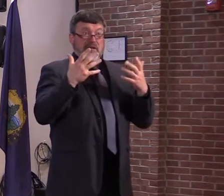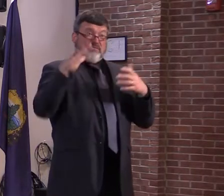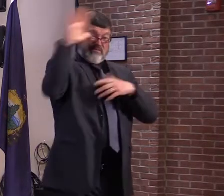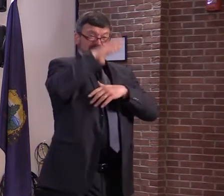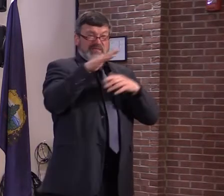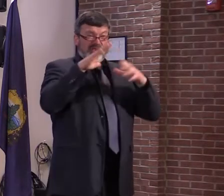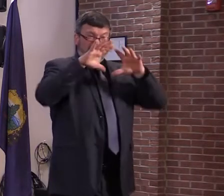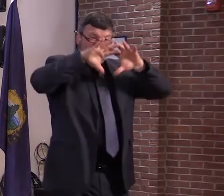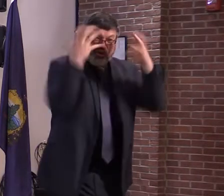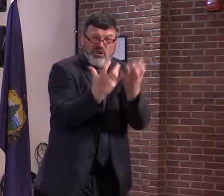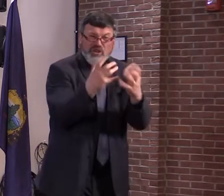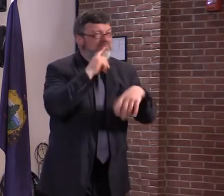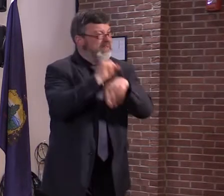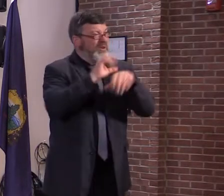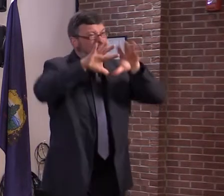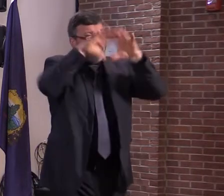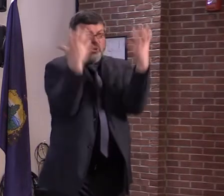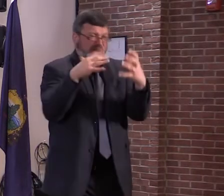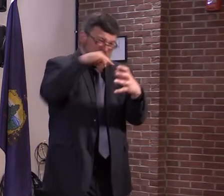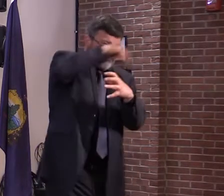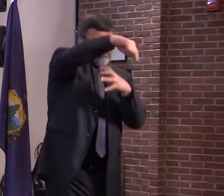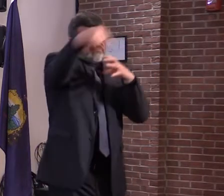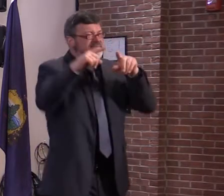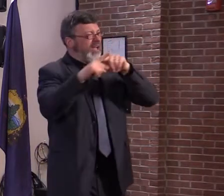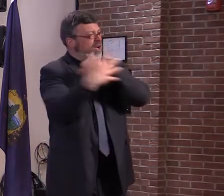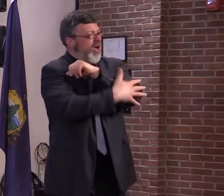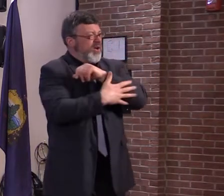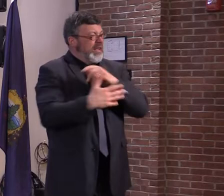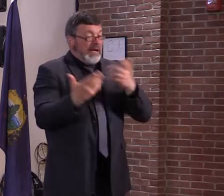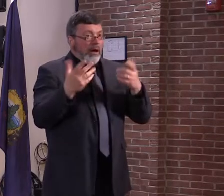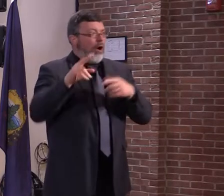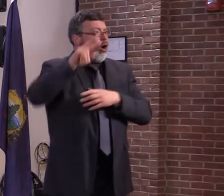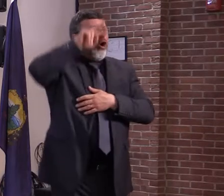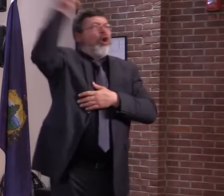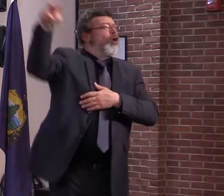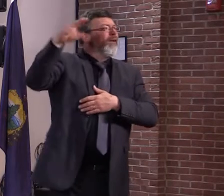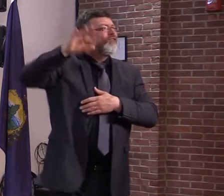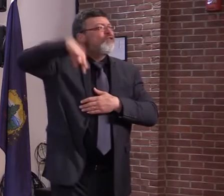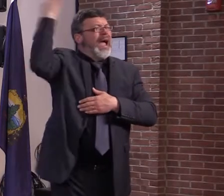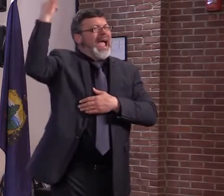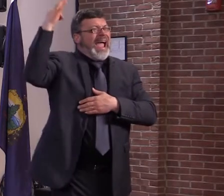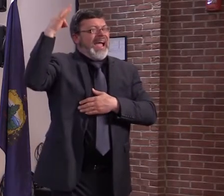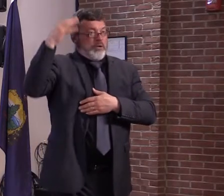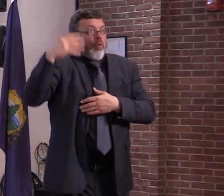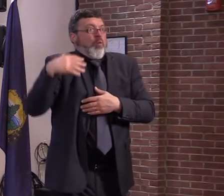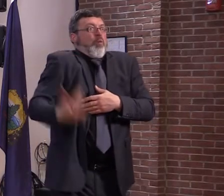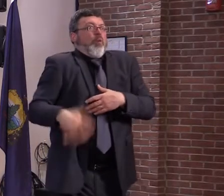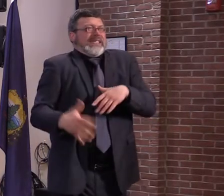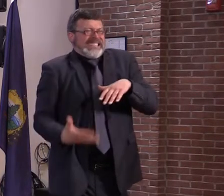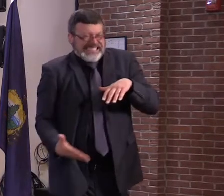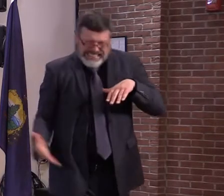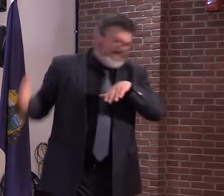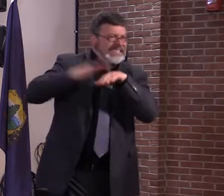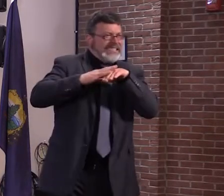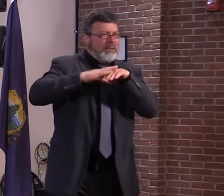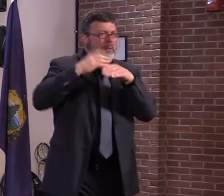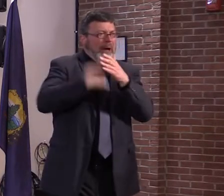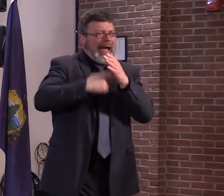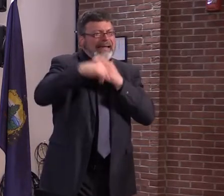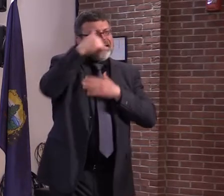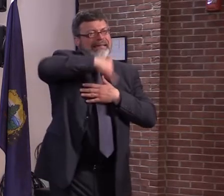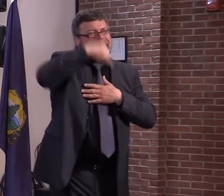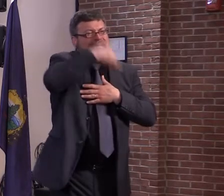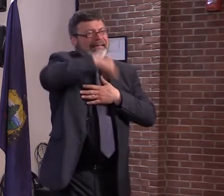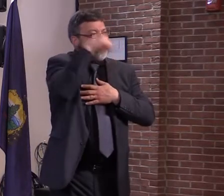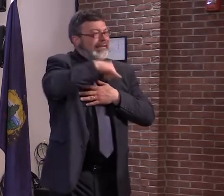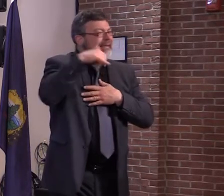France where it's really overwhelming their economy. And whether it's the war and